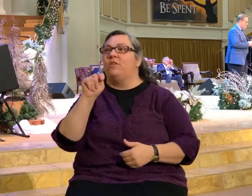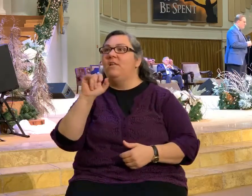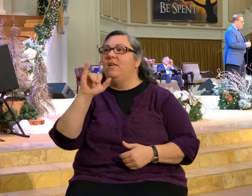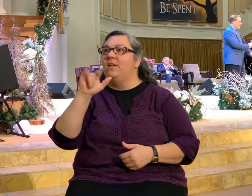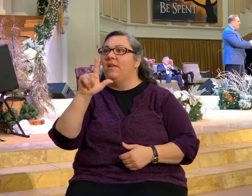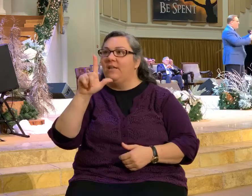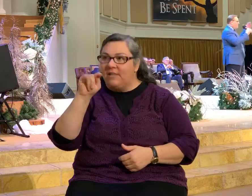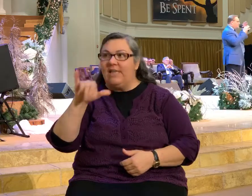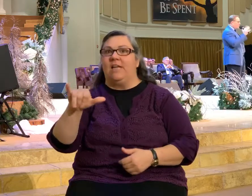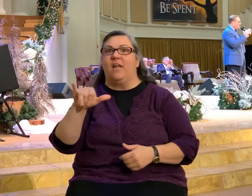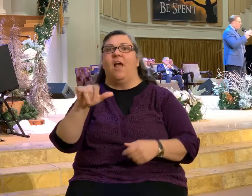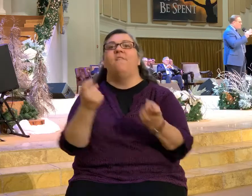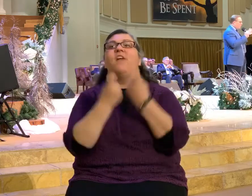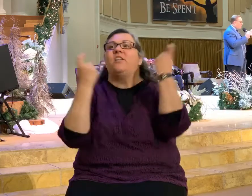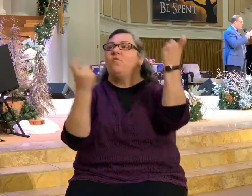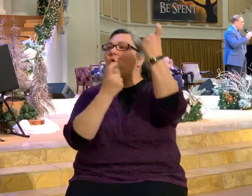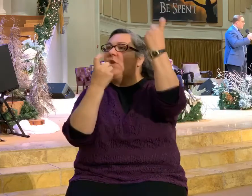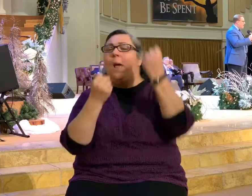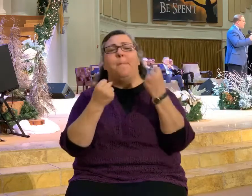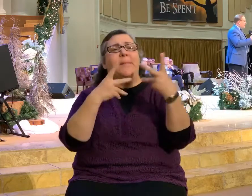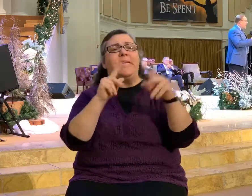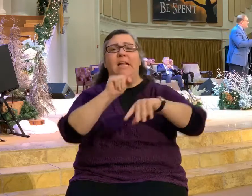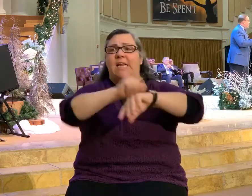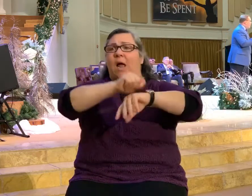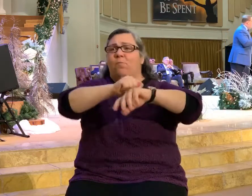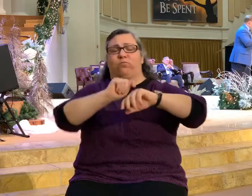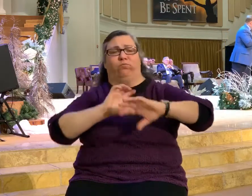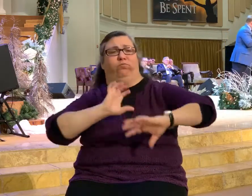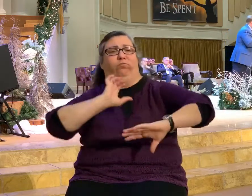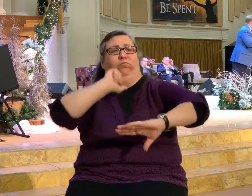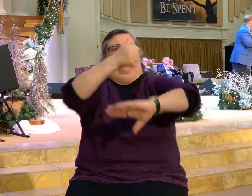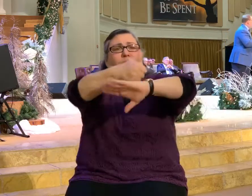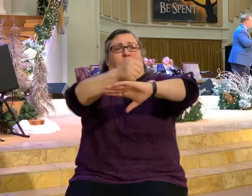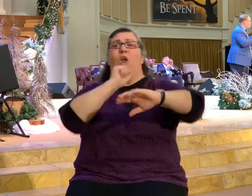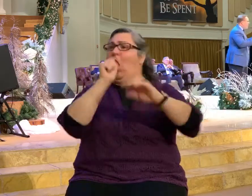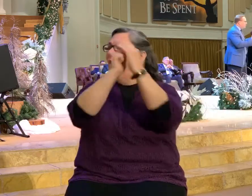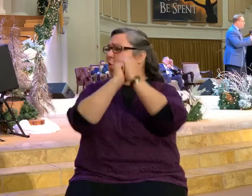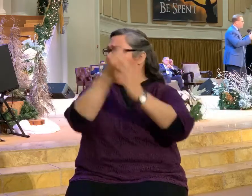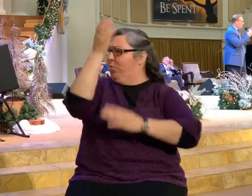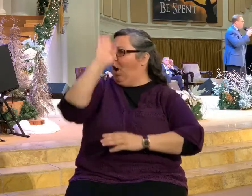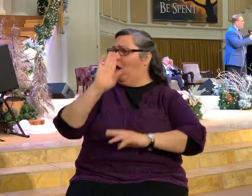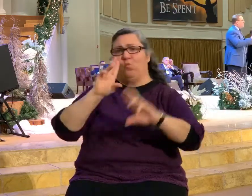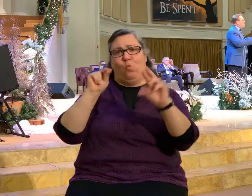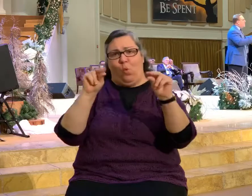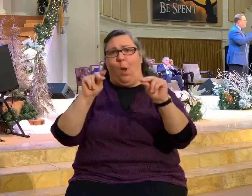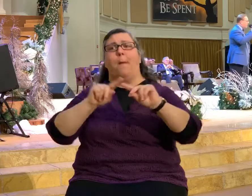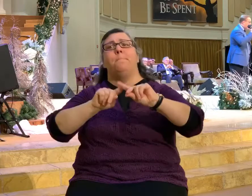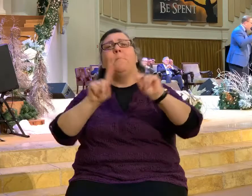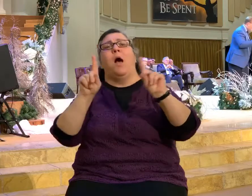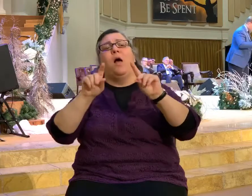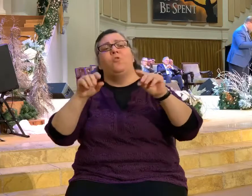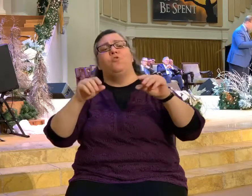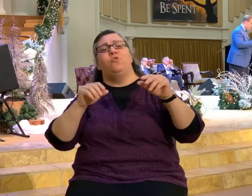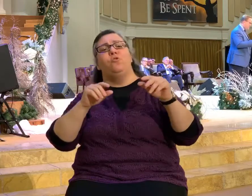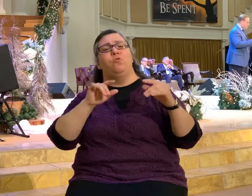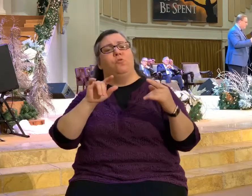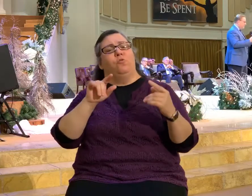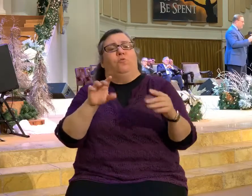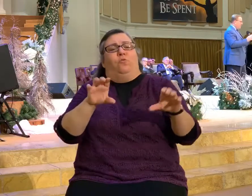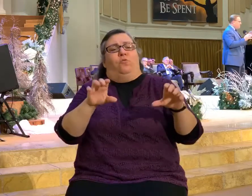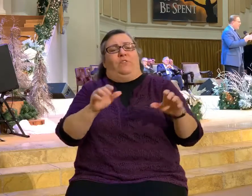festivals. Many of these temples were built not to worship God, but rather to fulfill their lust.